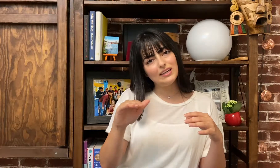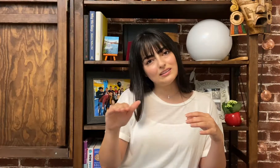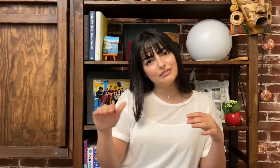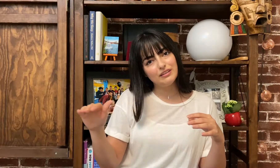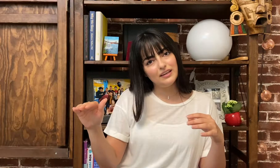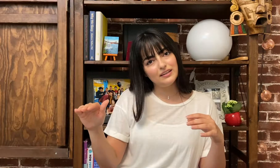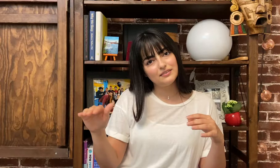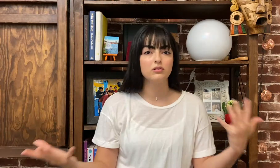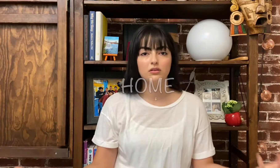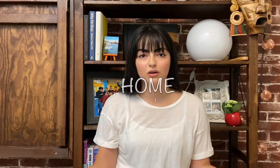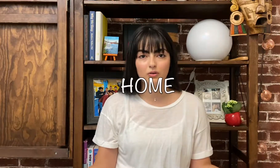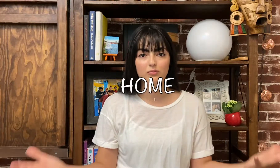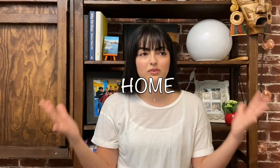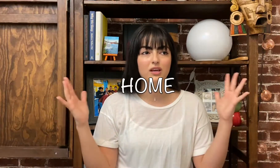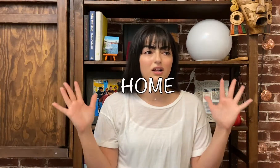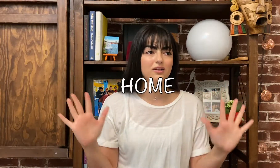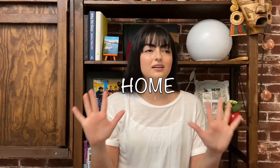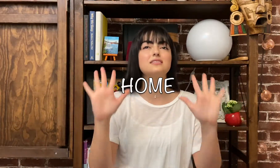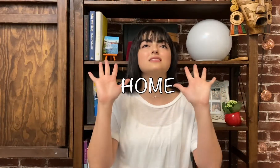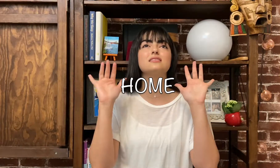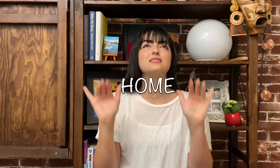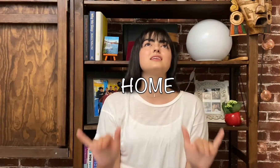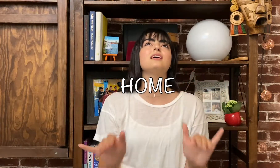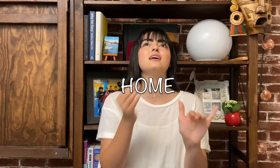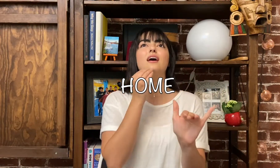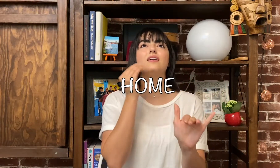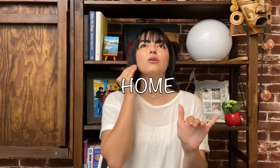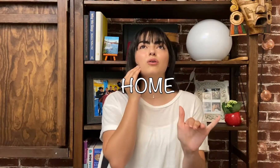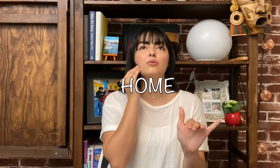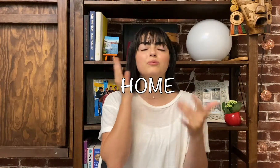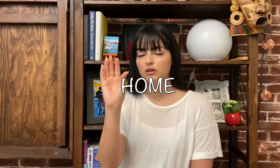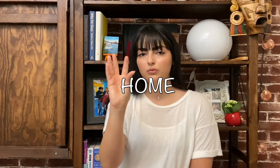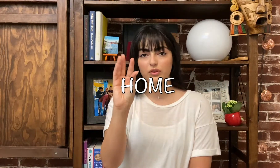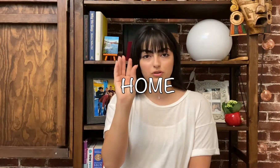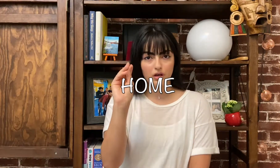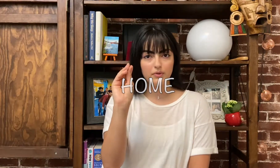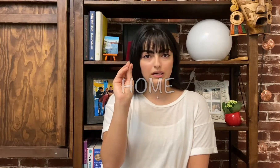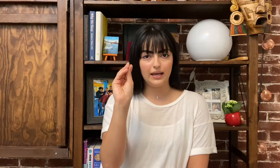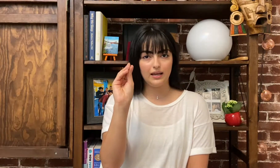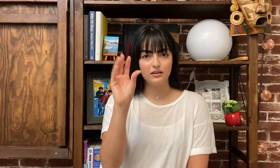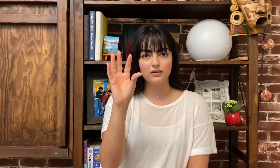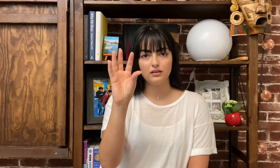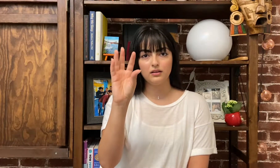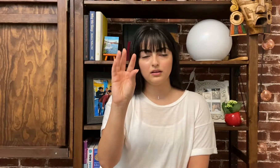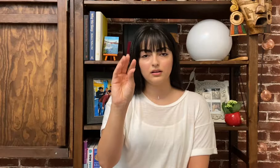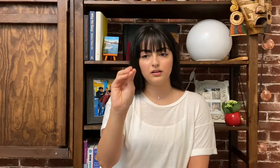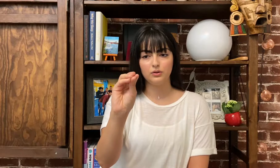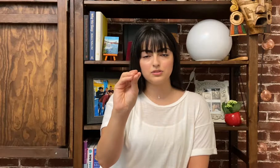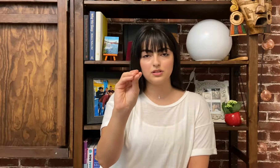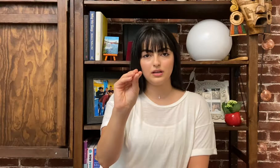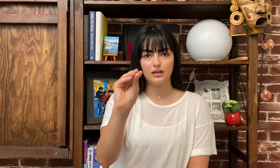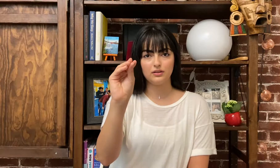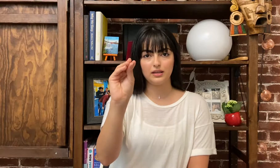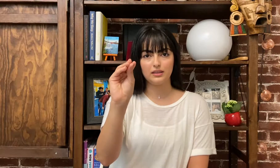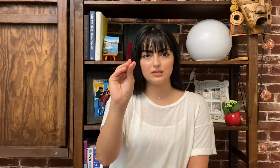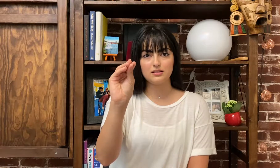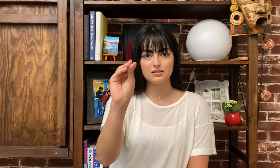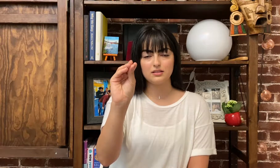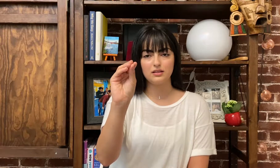to flatten it. Home. Y'all got to stay at home. With your dominant hand, close your hand like this, not